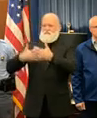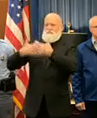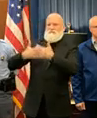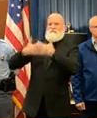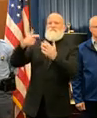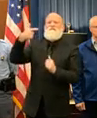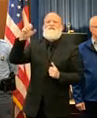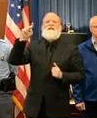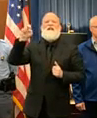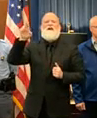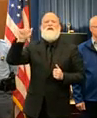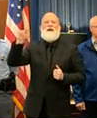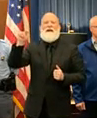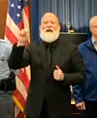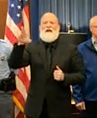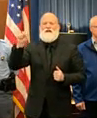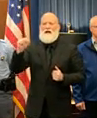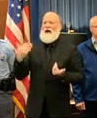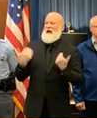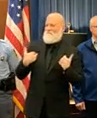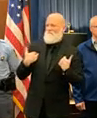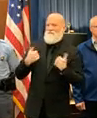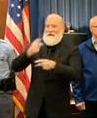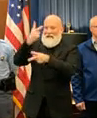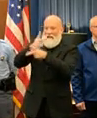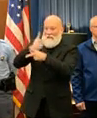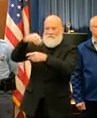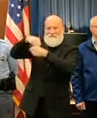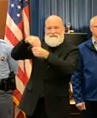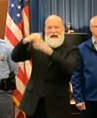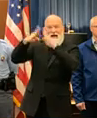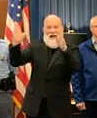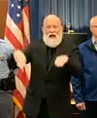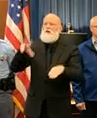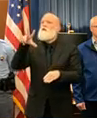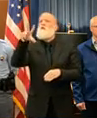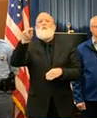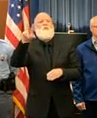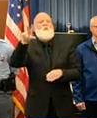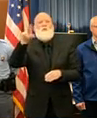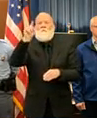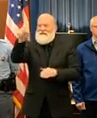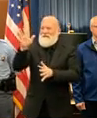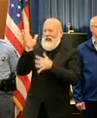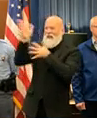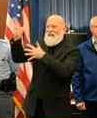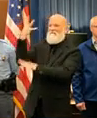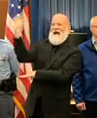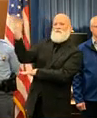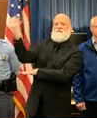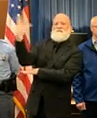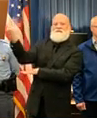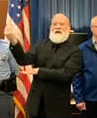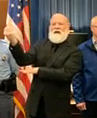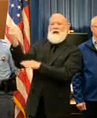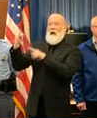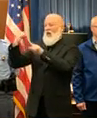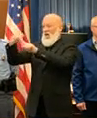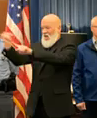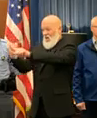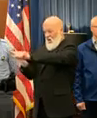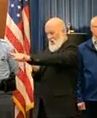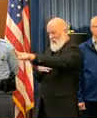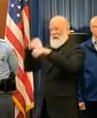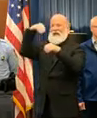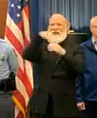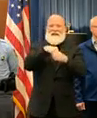you're thinking along those lines. Also, stay weather aware, as the governor mentioned. We want to continuously monitor